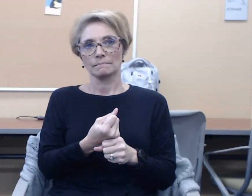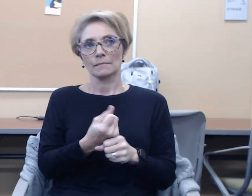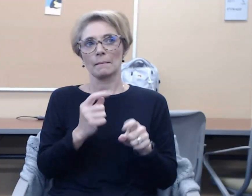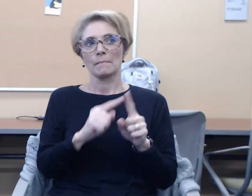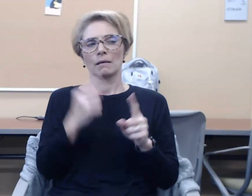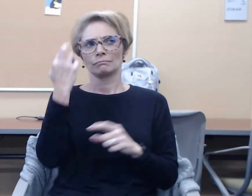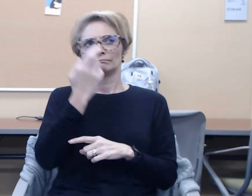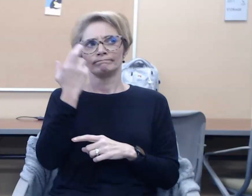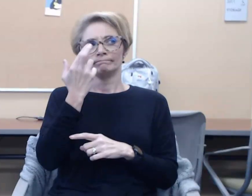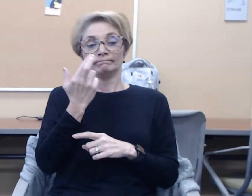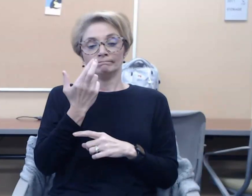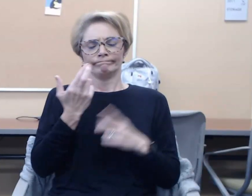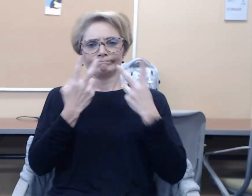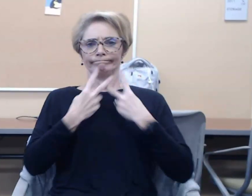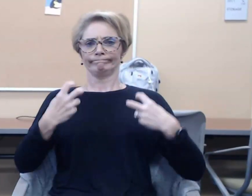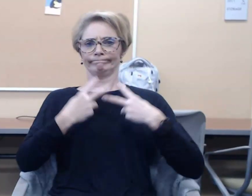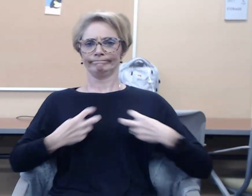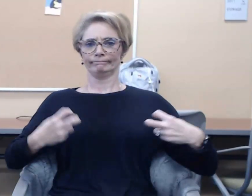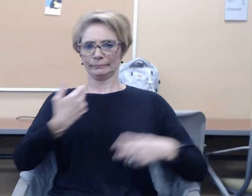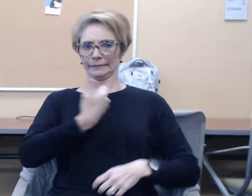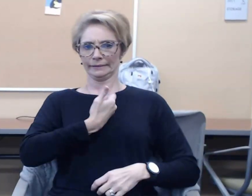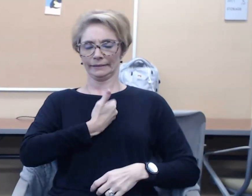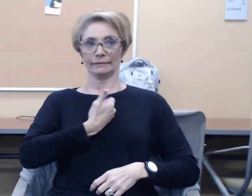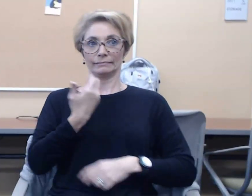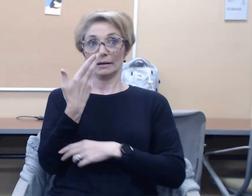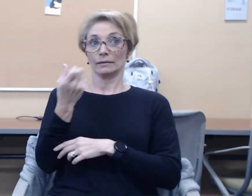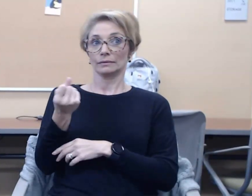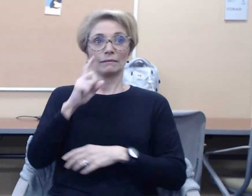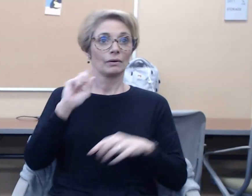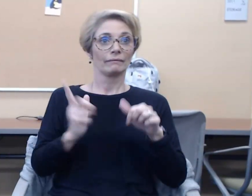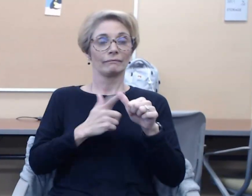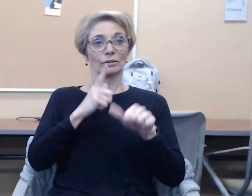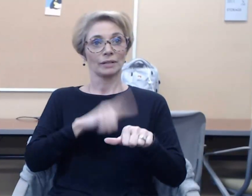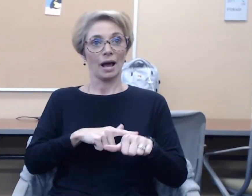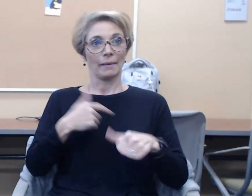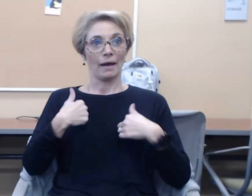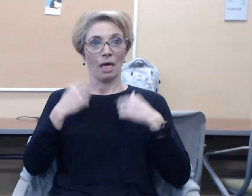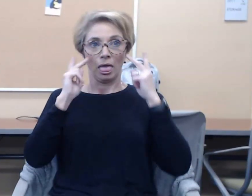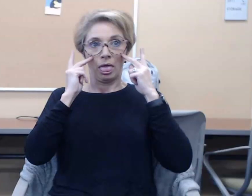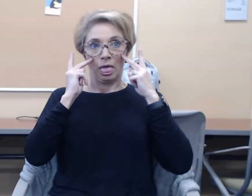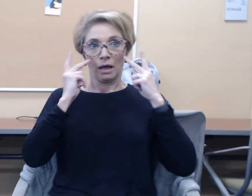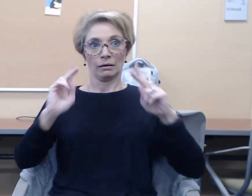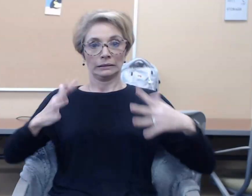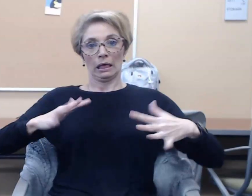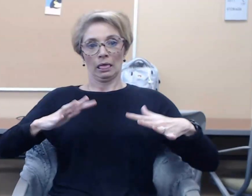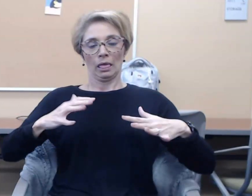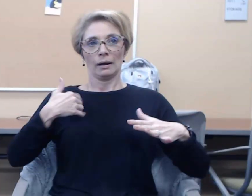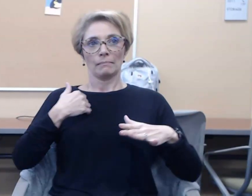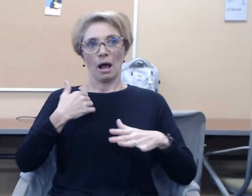going on in my own life. In high school, I, for the first time ever, had a panic attack my sophomore year. Something that I